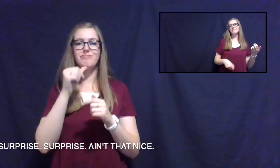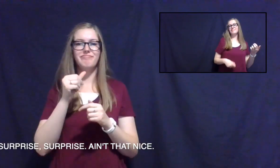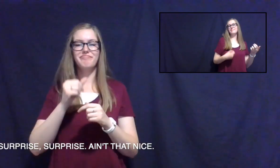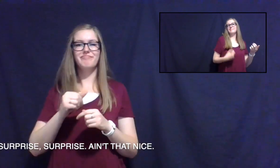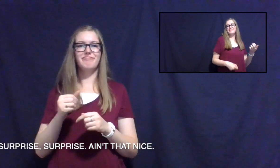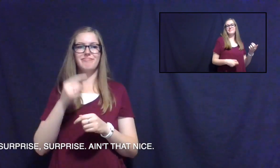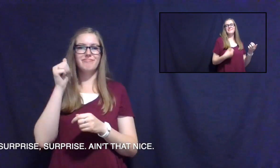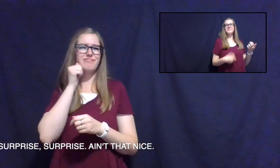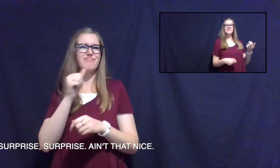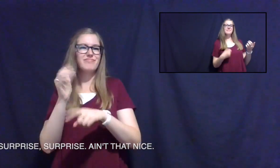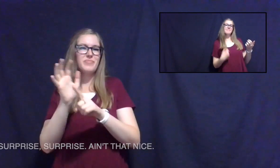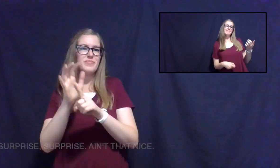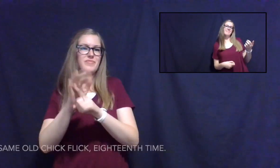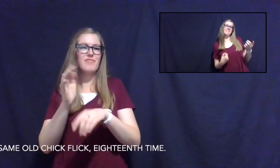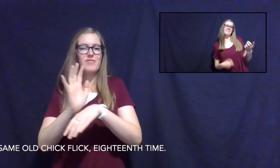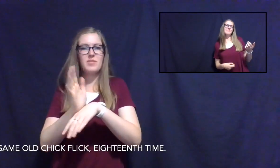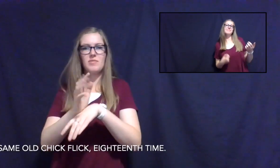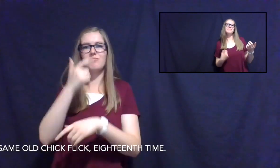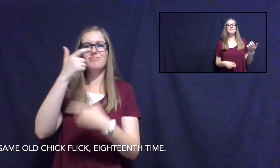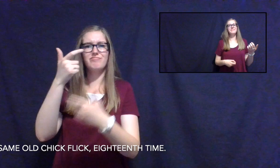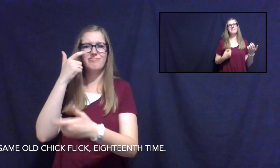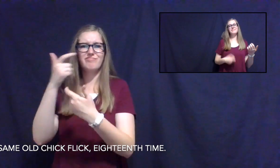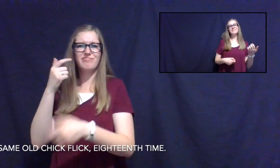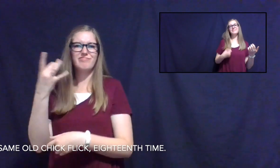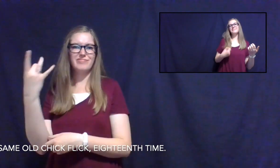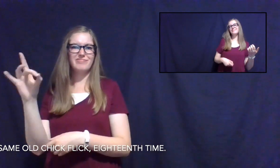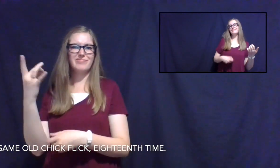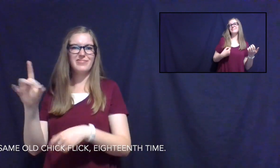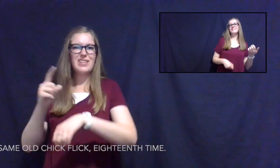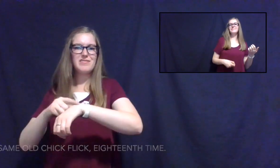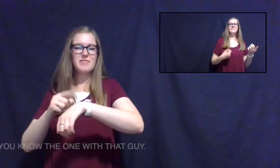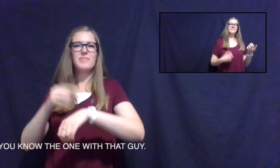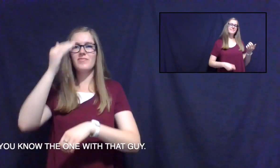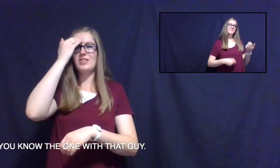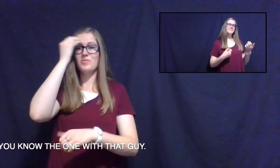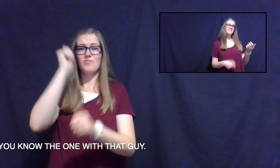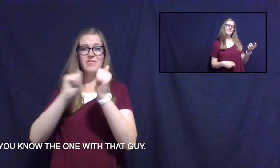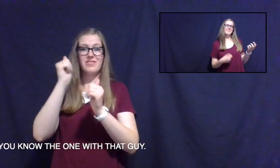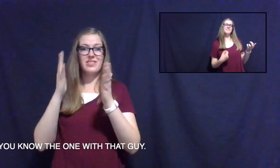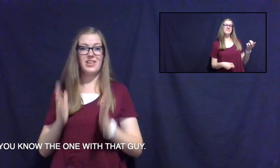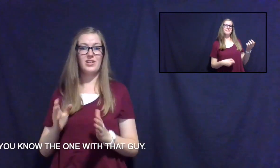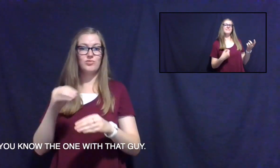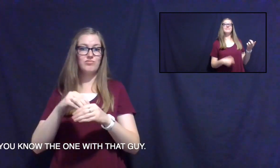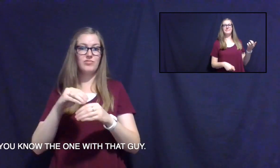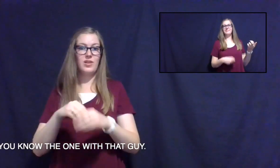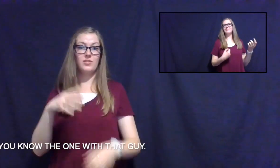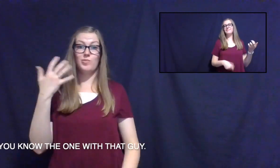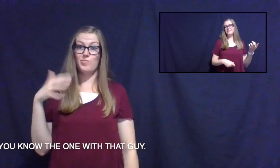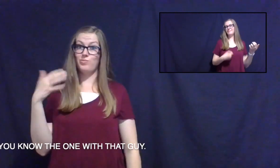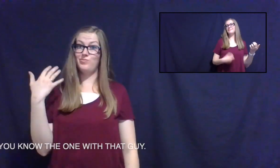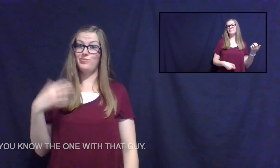Surprise, surprise, ain't that nice Same old chick flick, 18th time You know the one with that guy